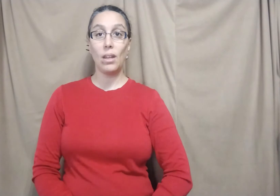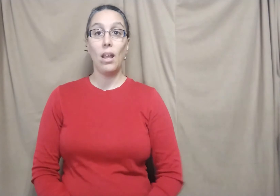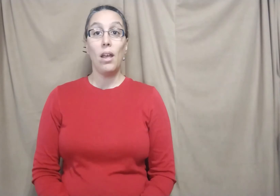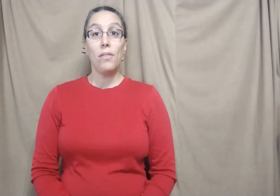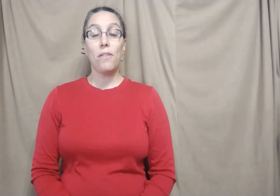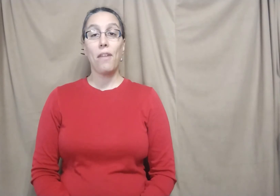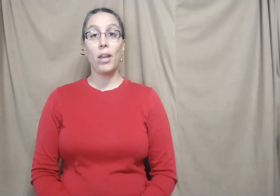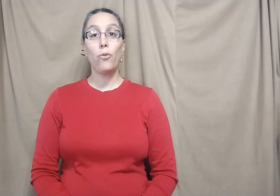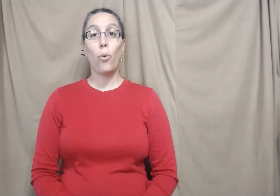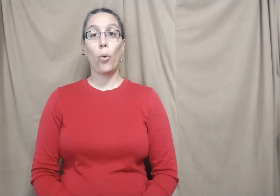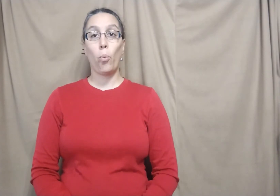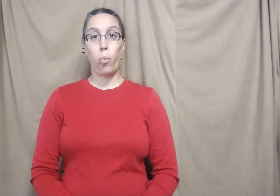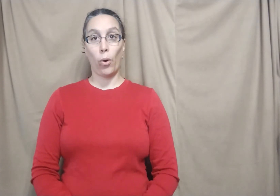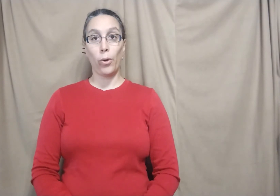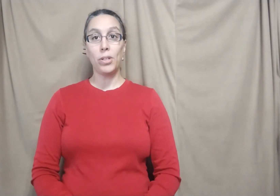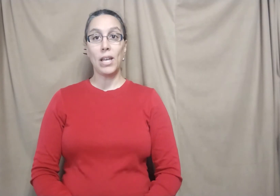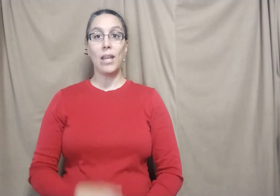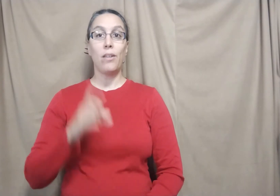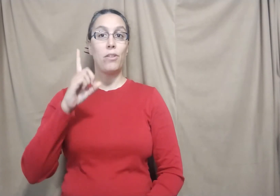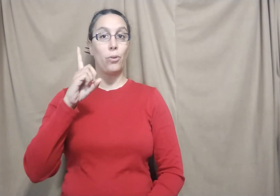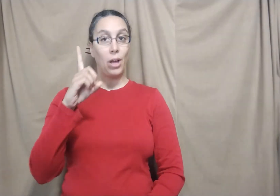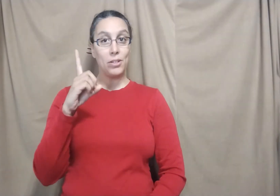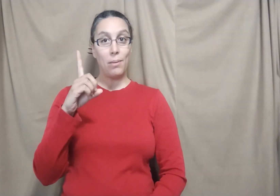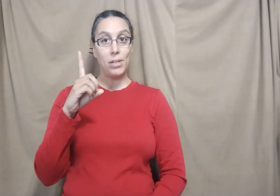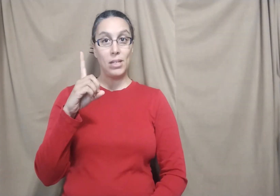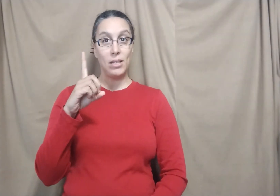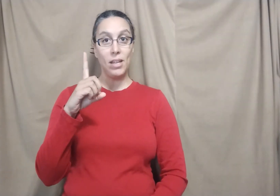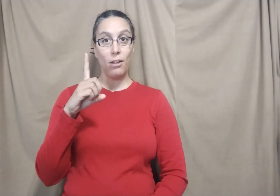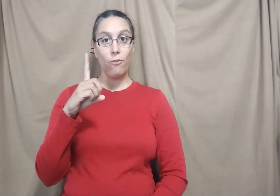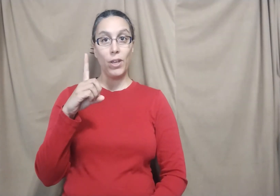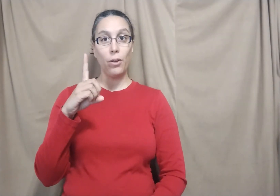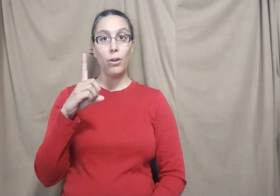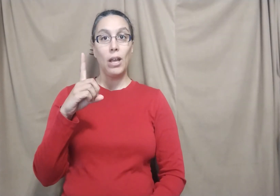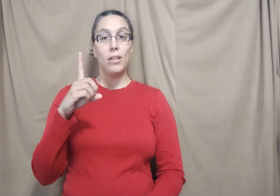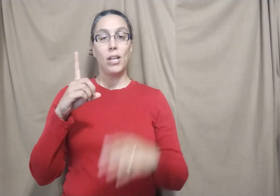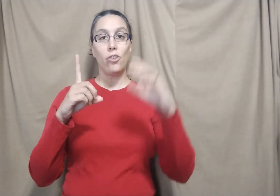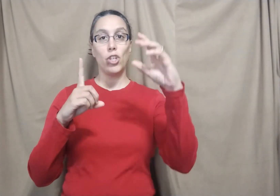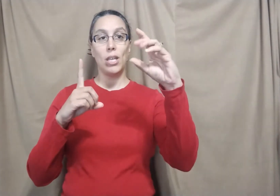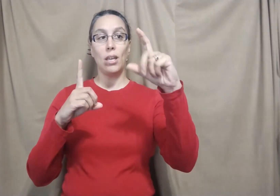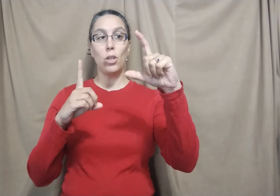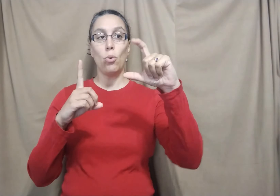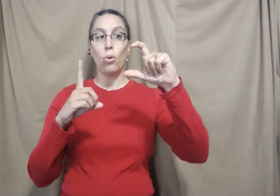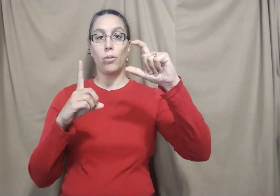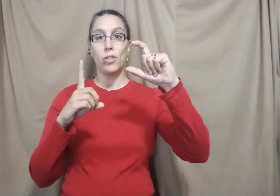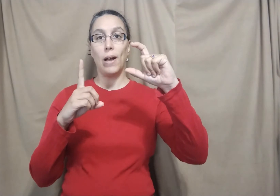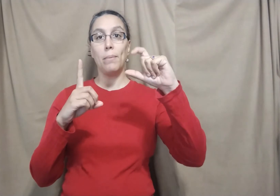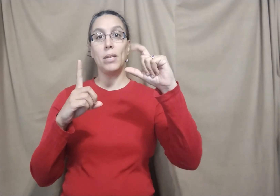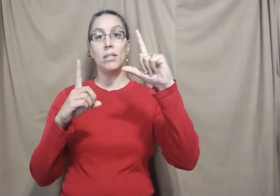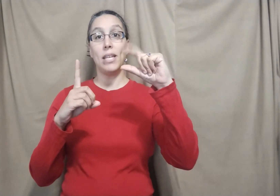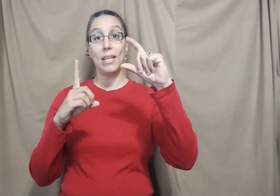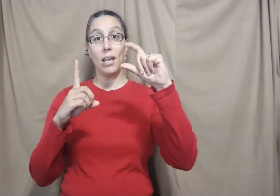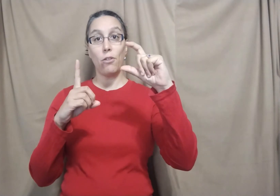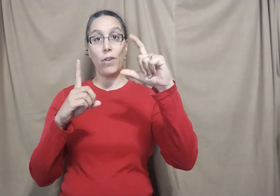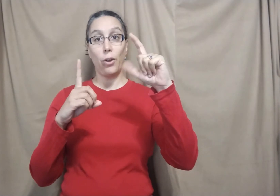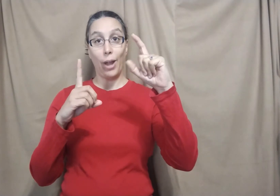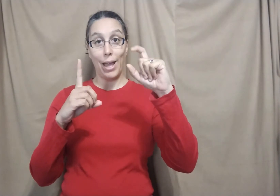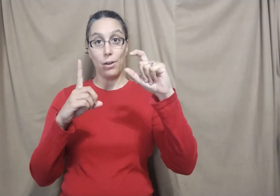The sign for word is your non-dominant index finger touching your dominant index finger and